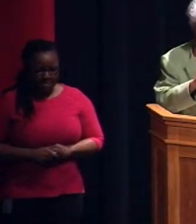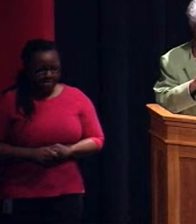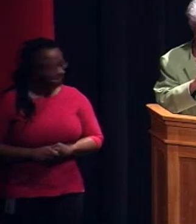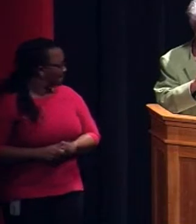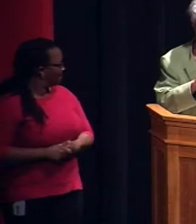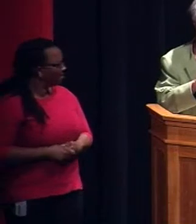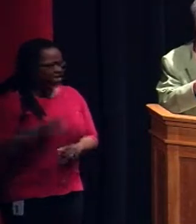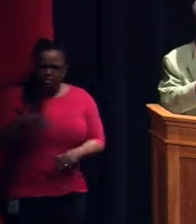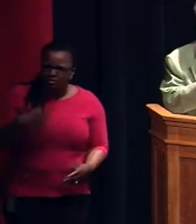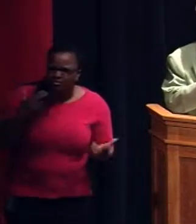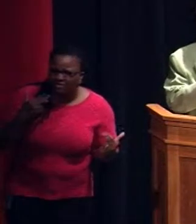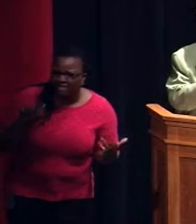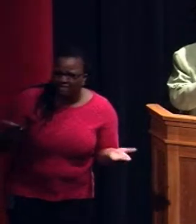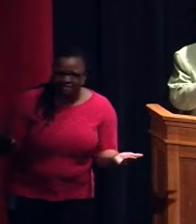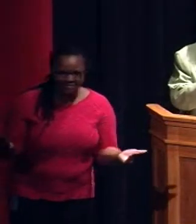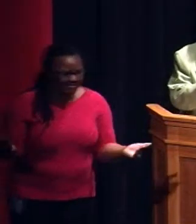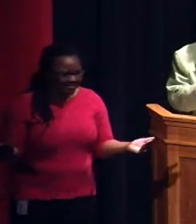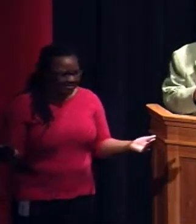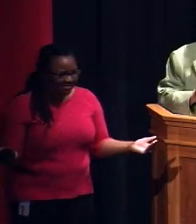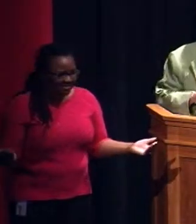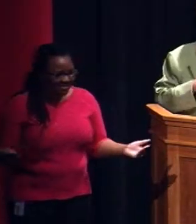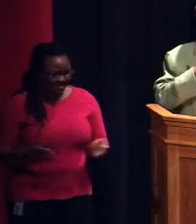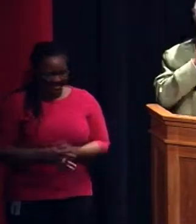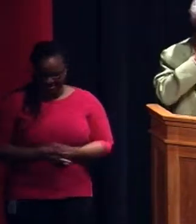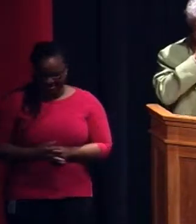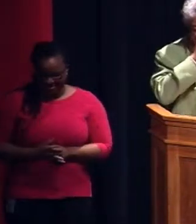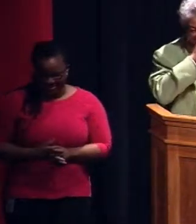You're supposed to laugh at that, guys.